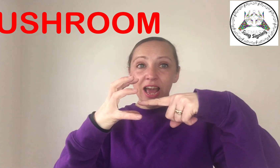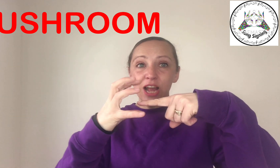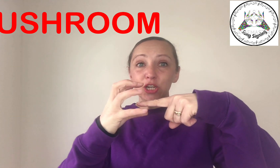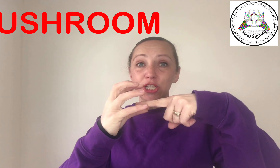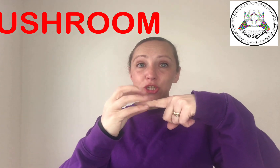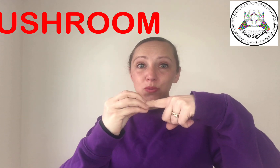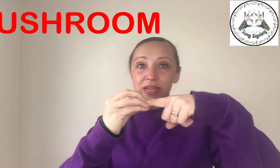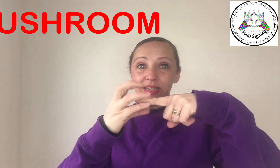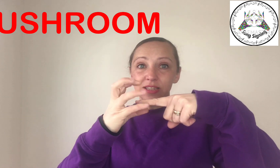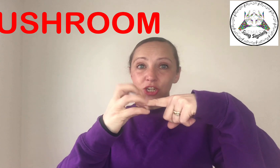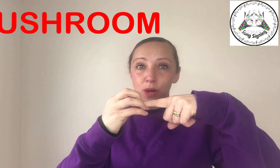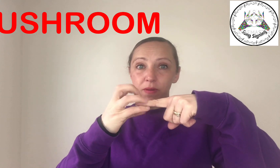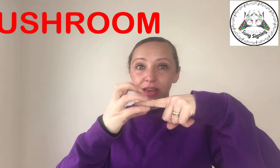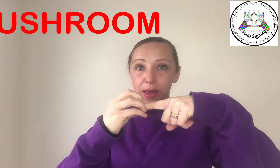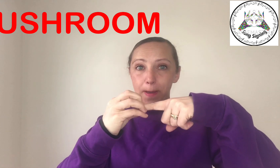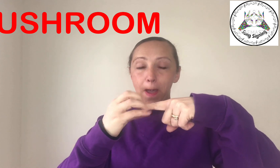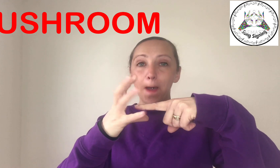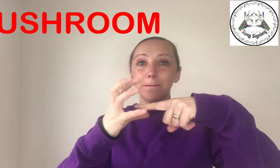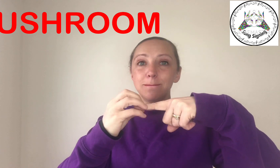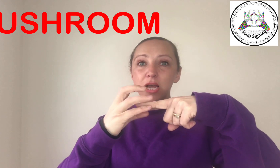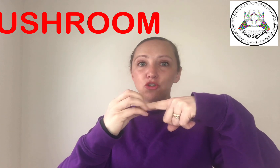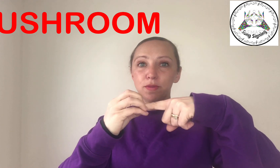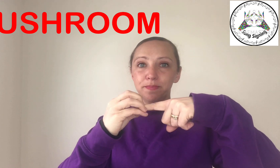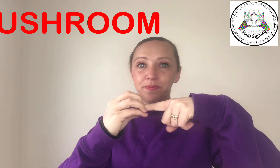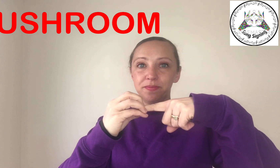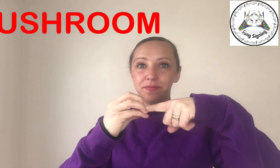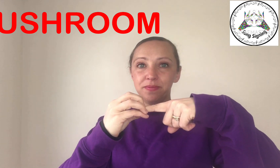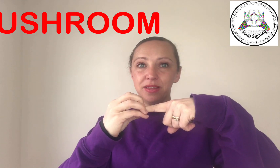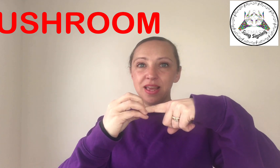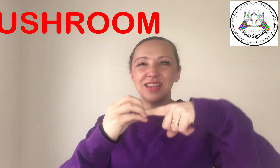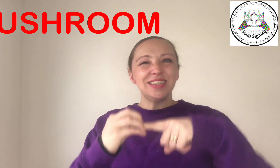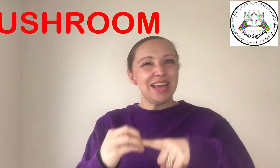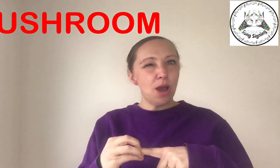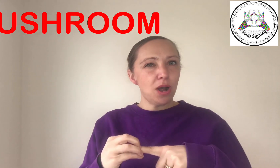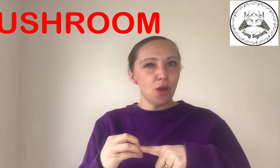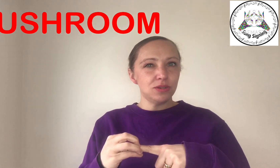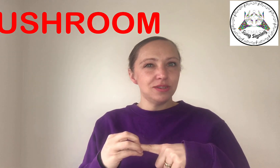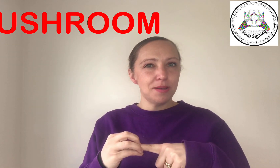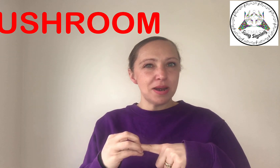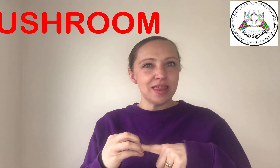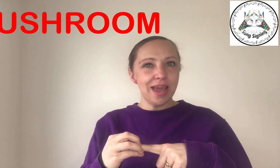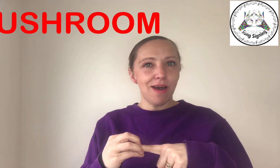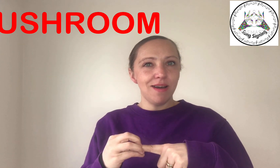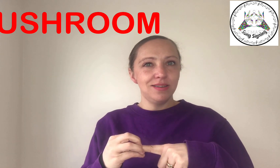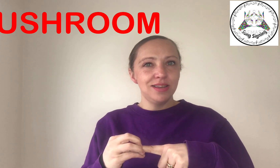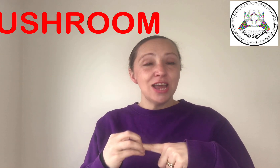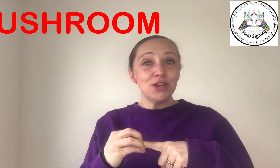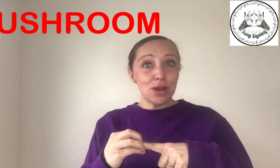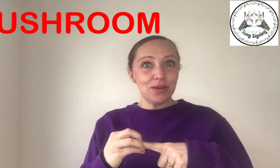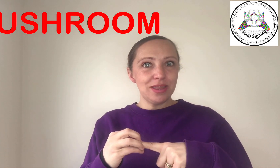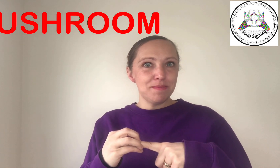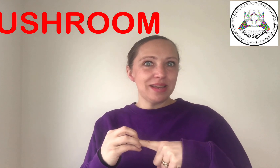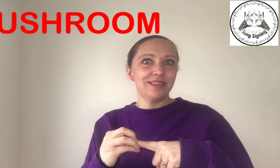and you're gonna squeeze the top of it. Mushroom. See how close and similar they are. Don't get them mixed